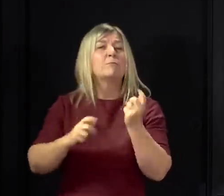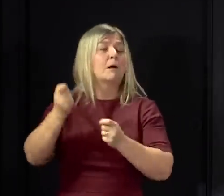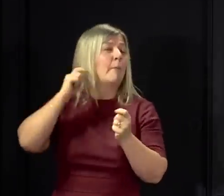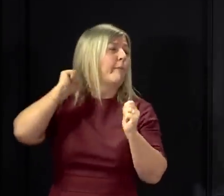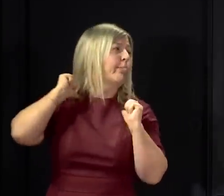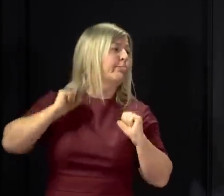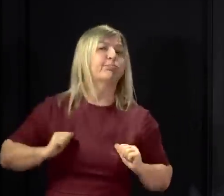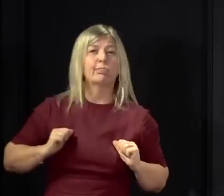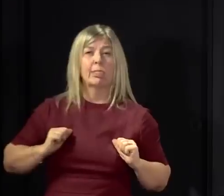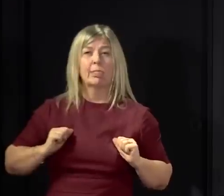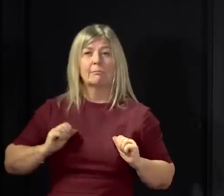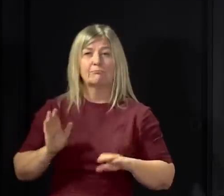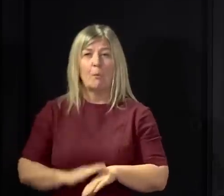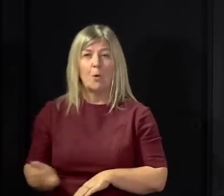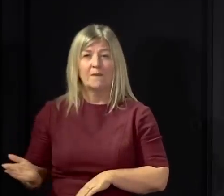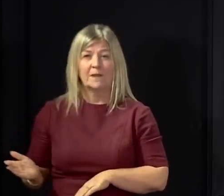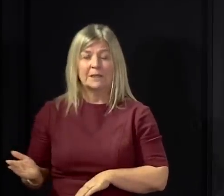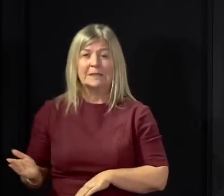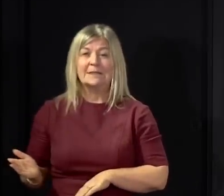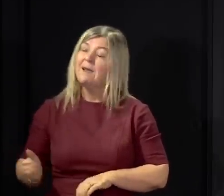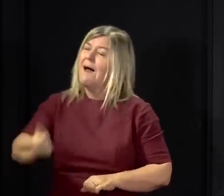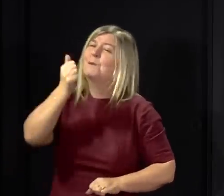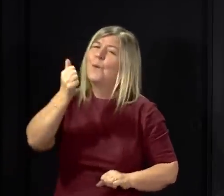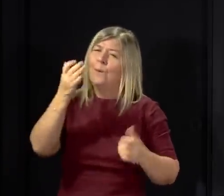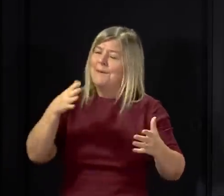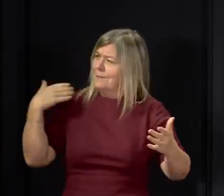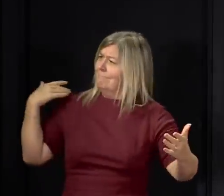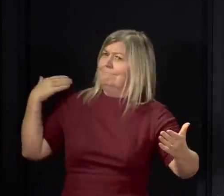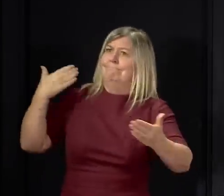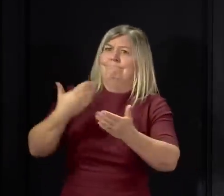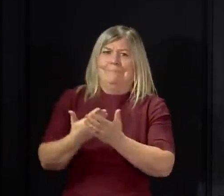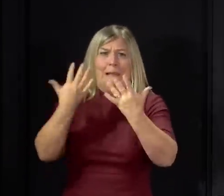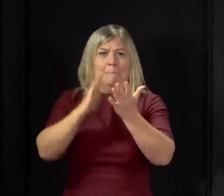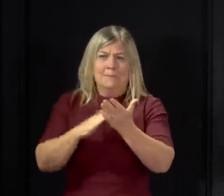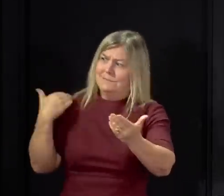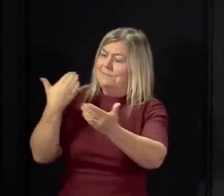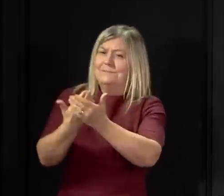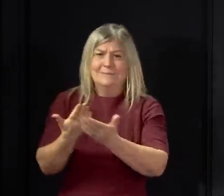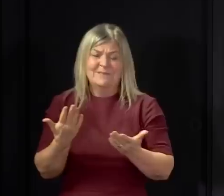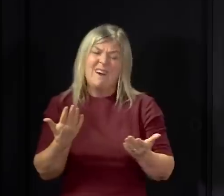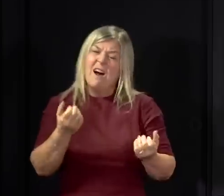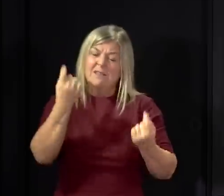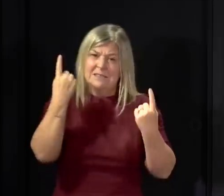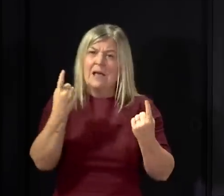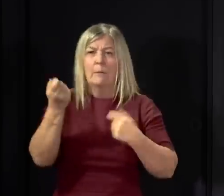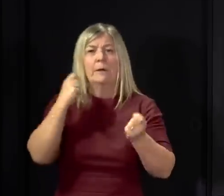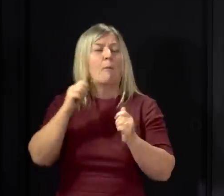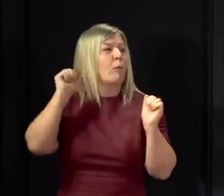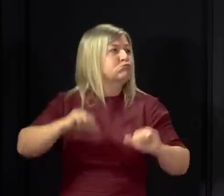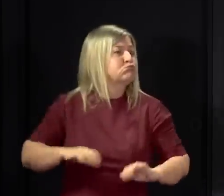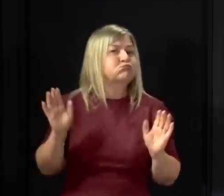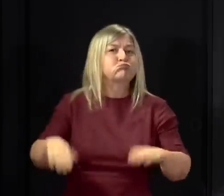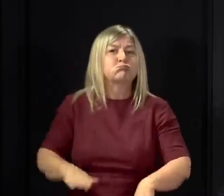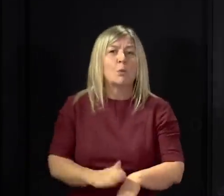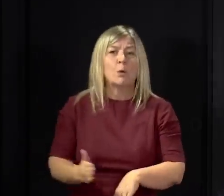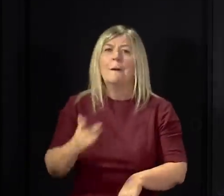guard down, which, given what we have all lived under now for so long, might be understandable, please lift your